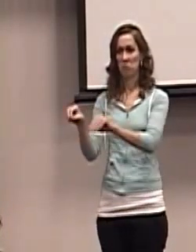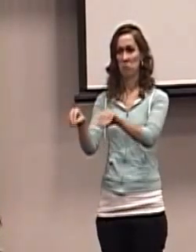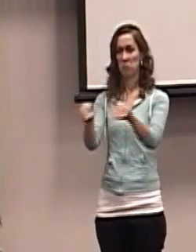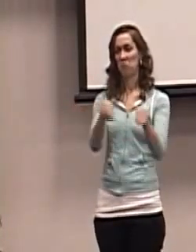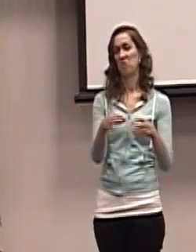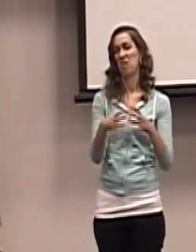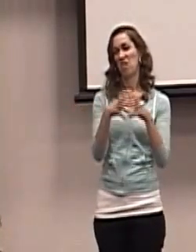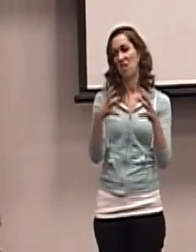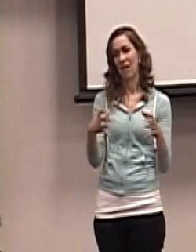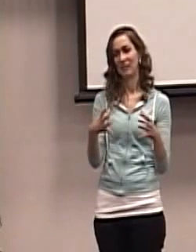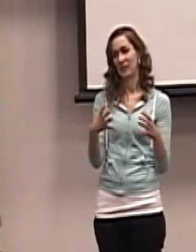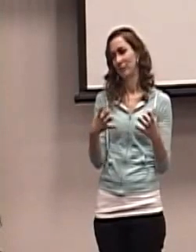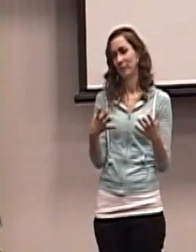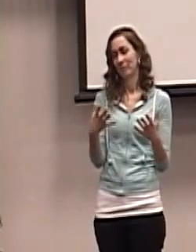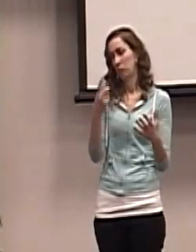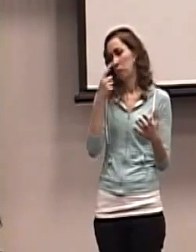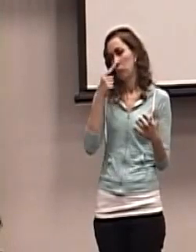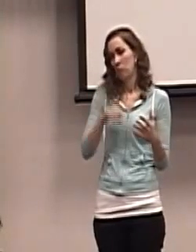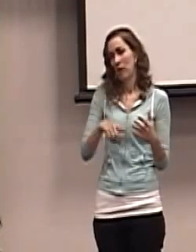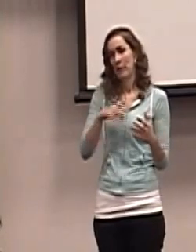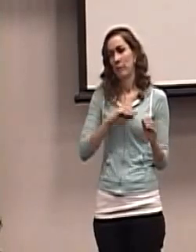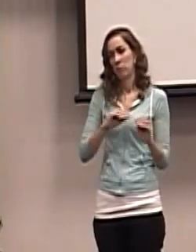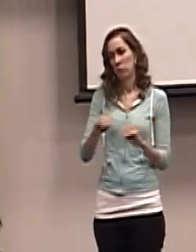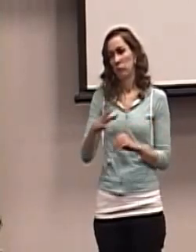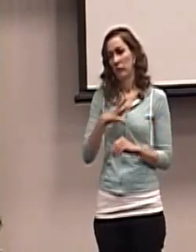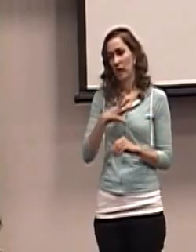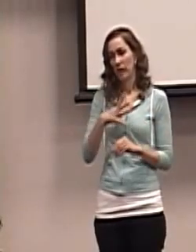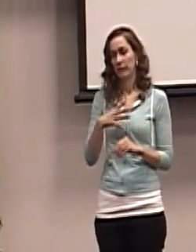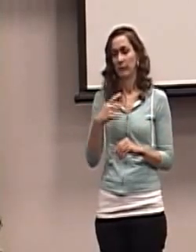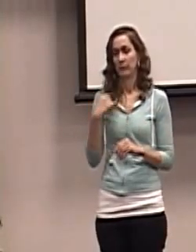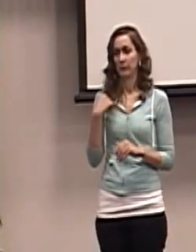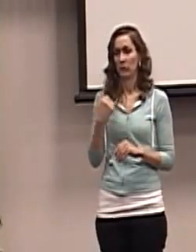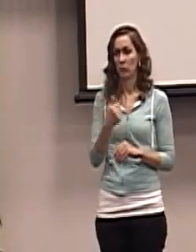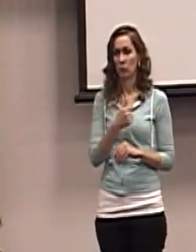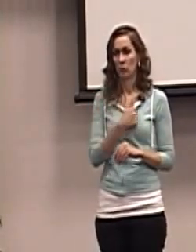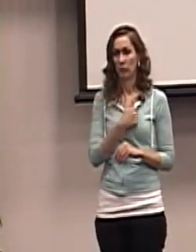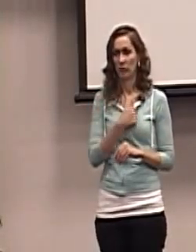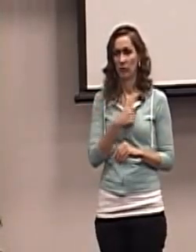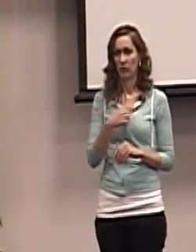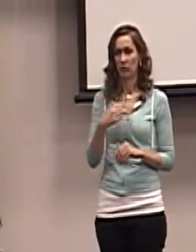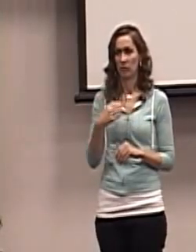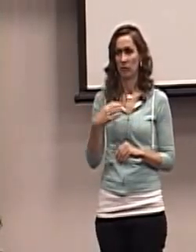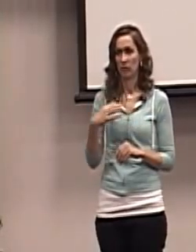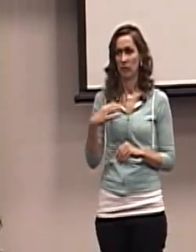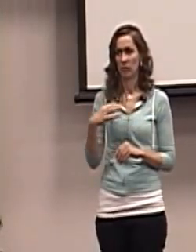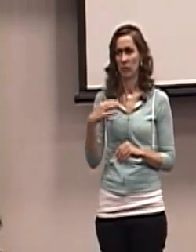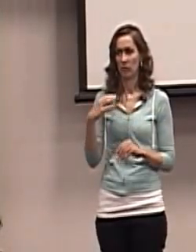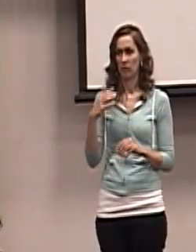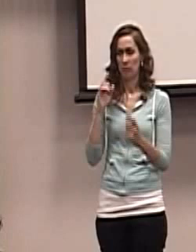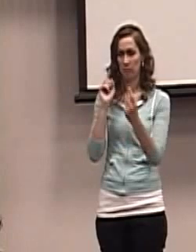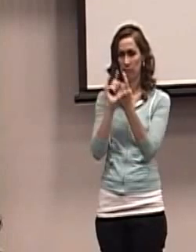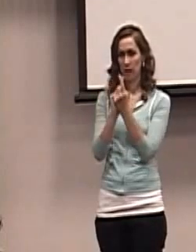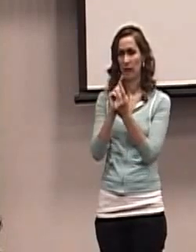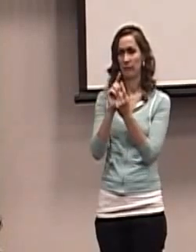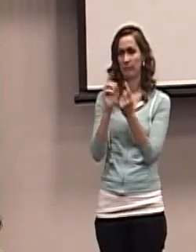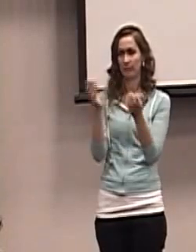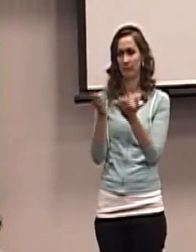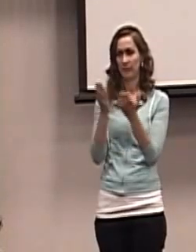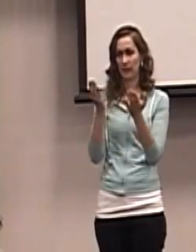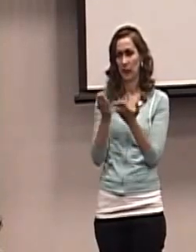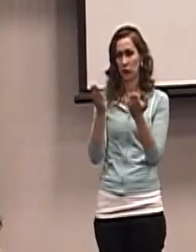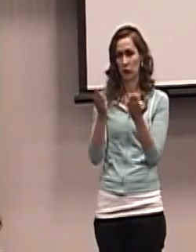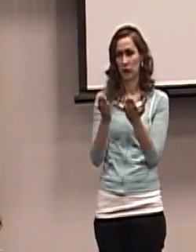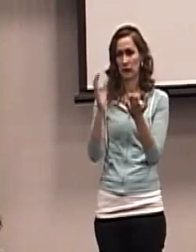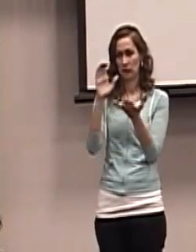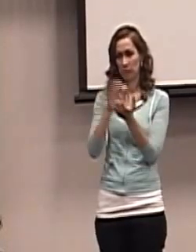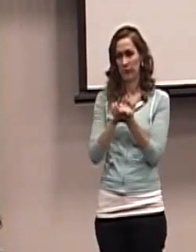terrifying. We met at the Bible chair here at Broadway and then married, and